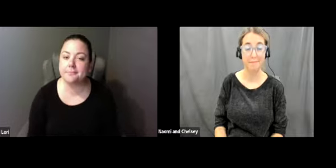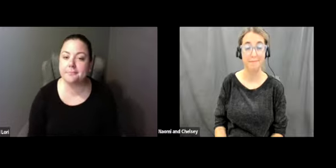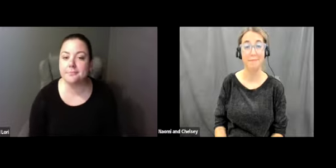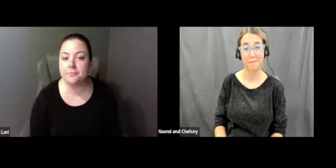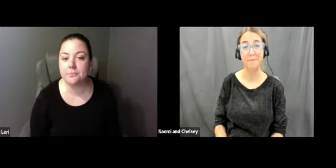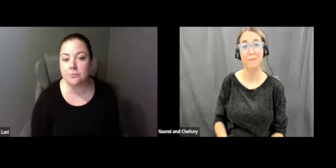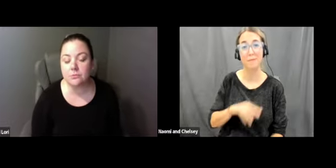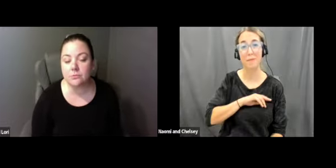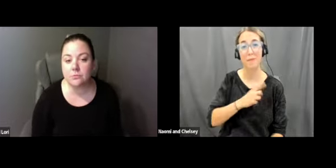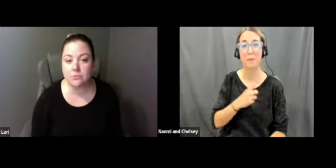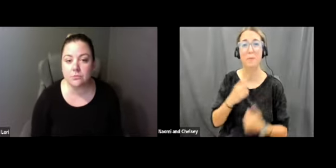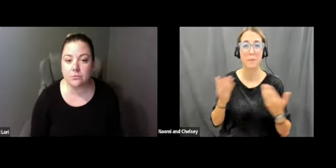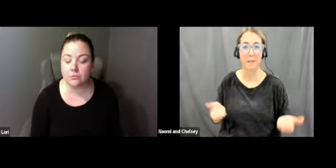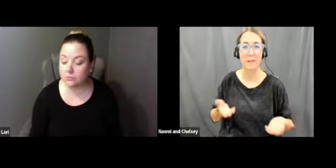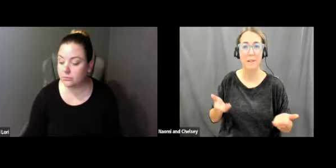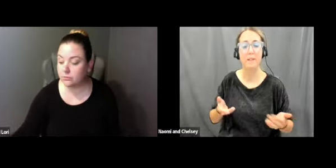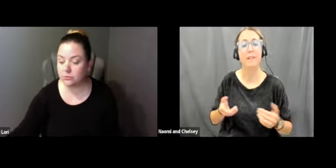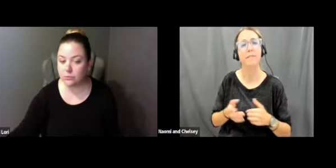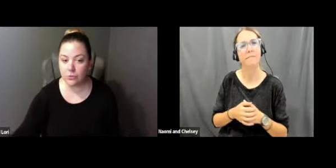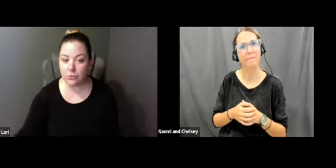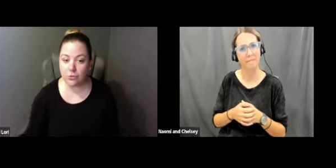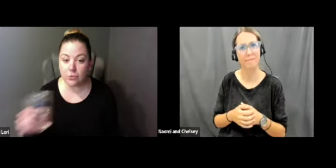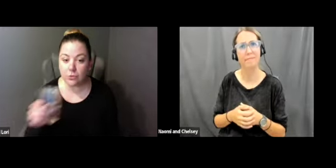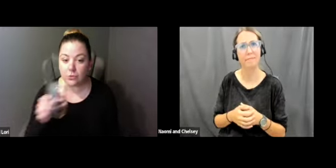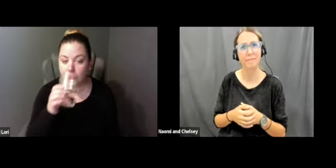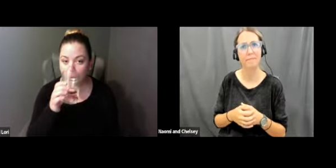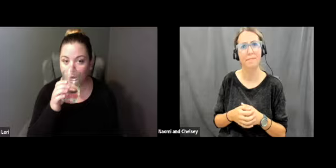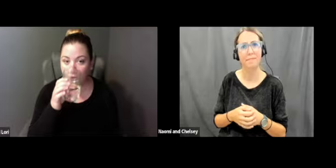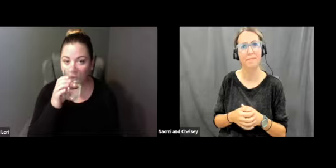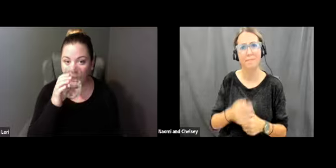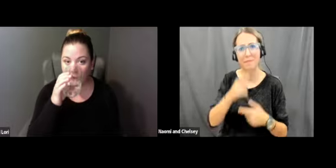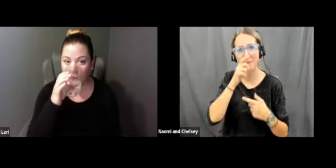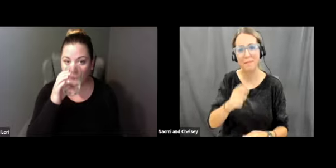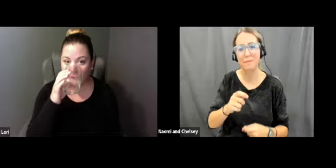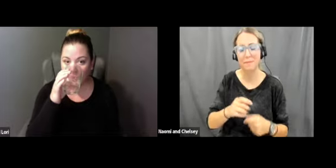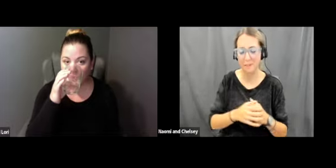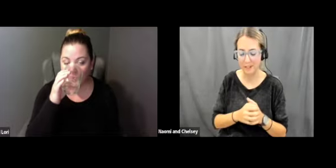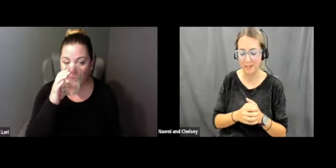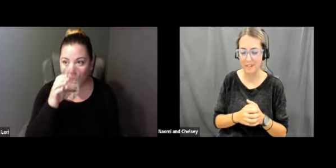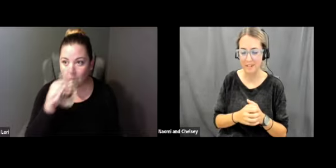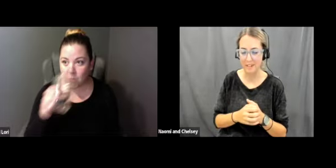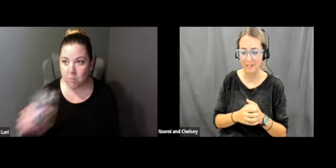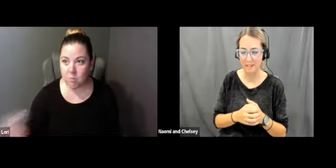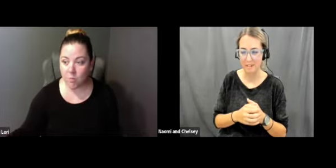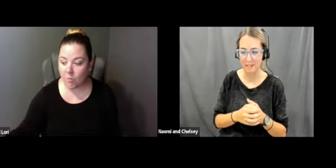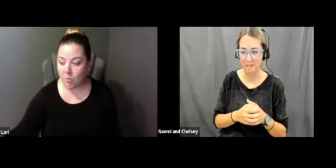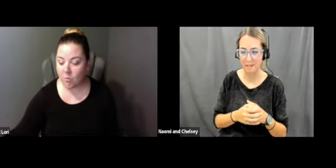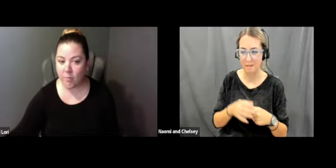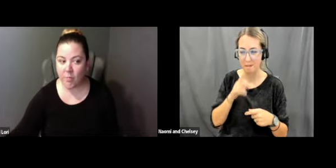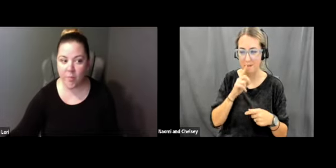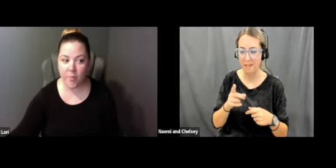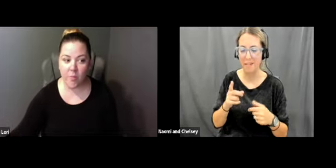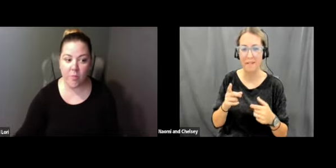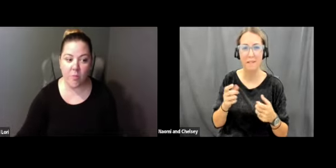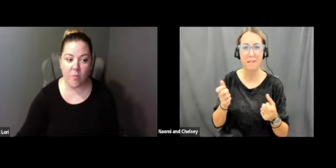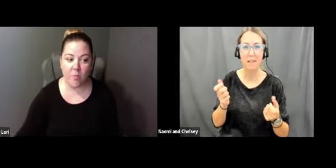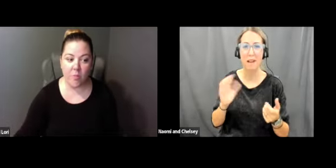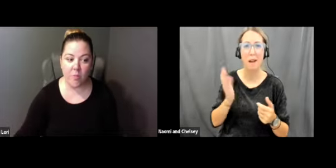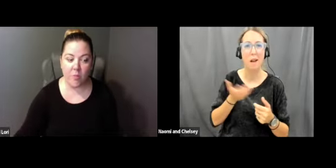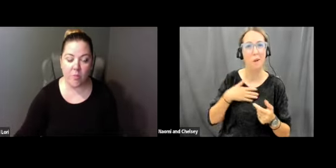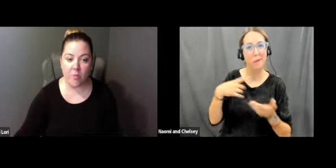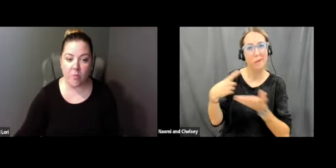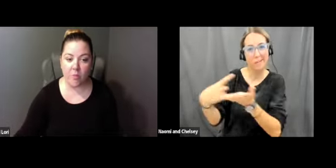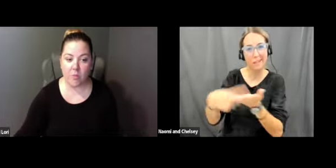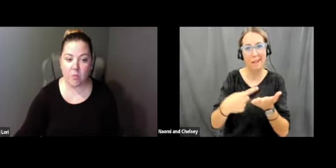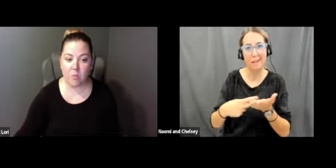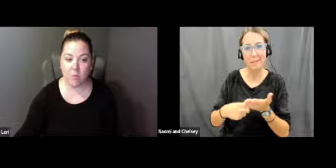really interesting, and I think overlaps a lot with kind of just coming full circle back around to Chelsey. What do I say? Do I say